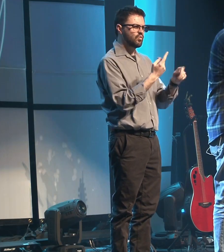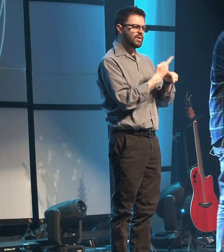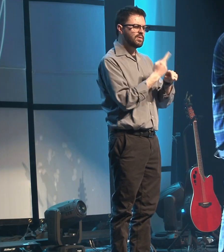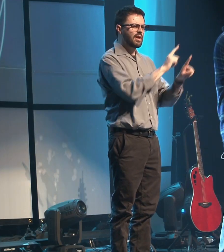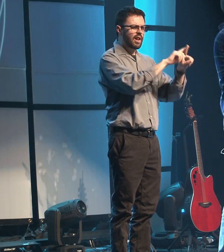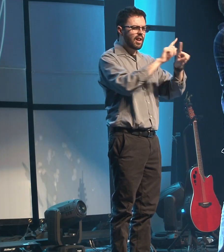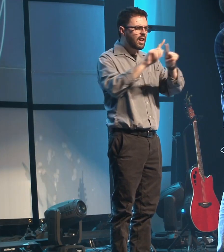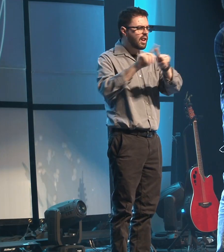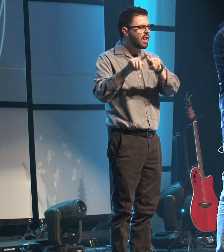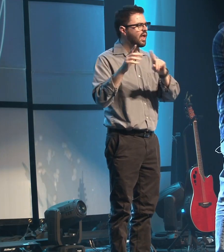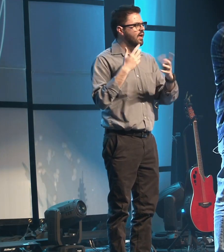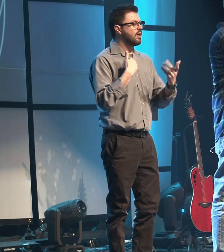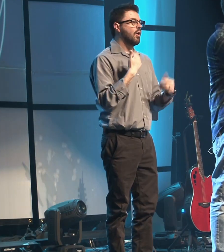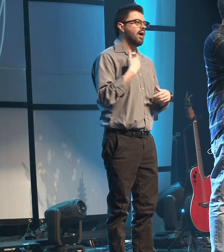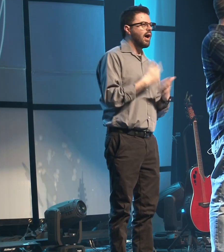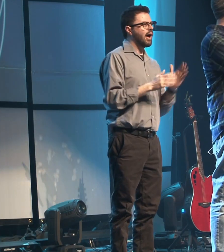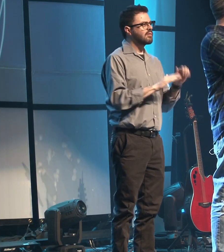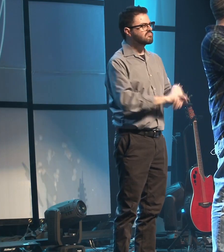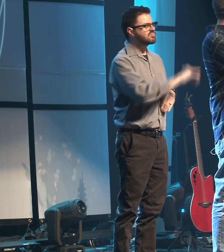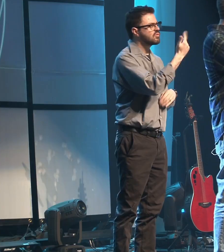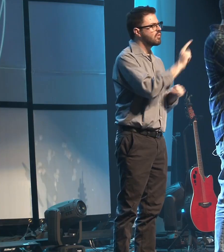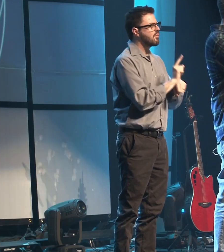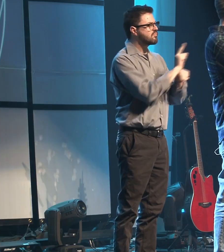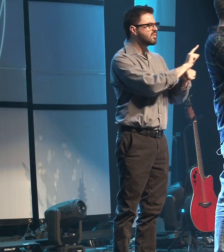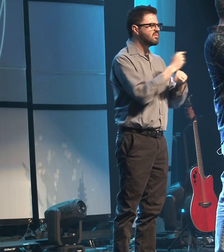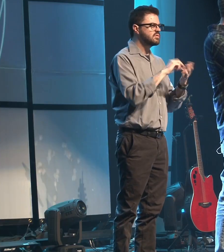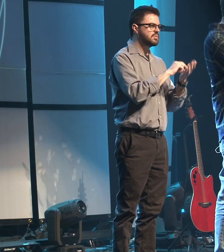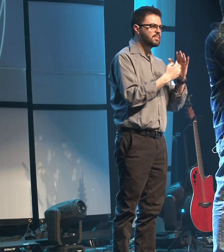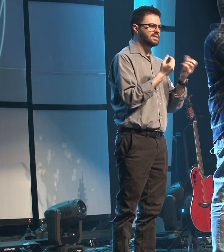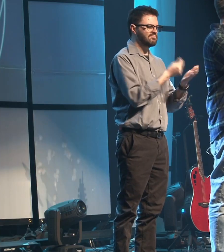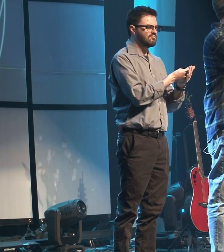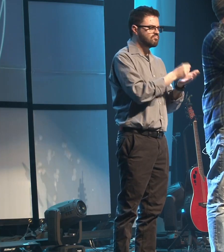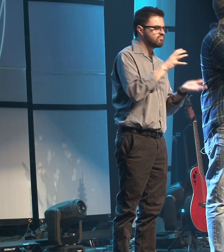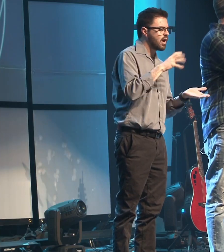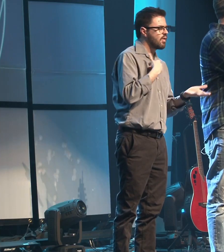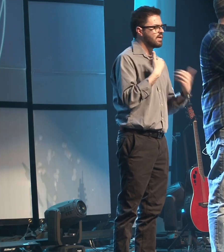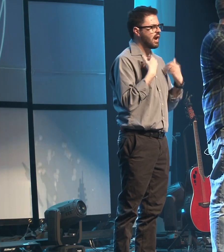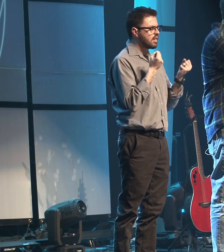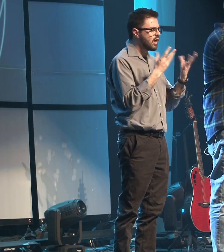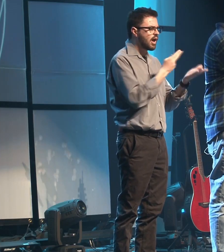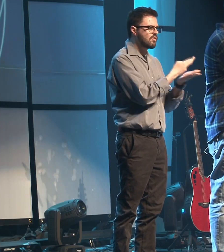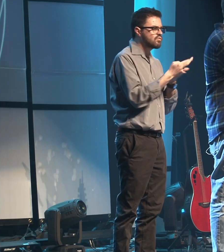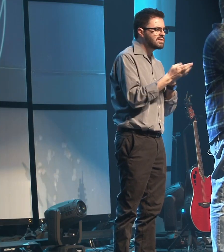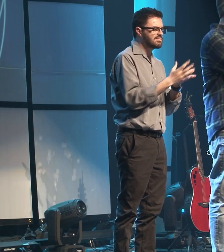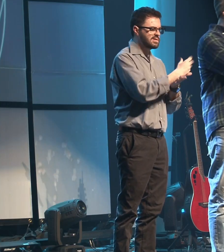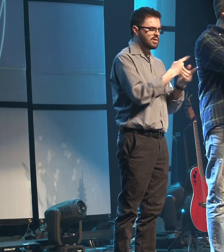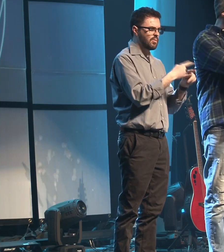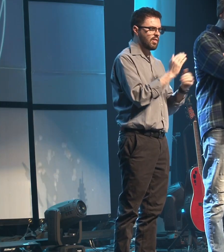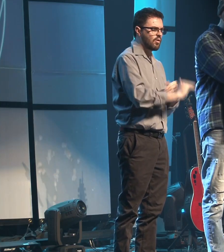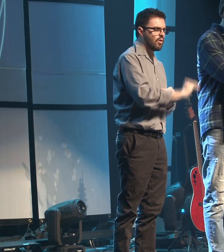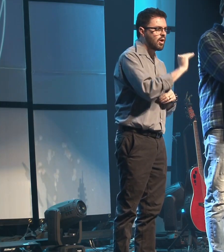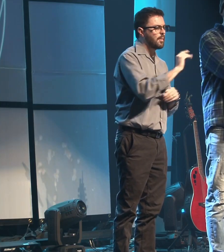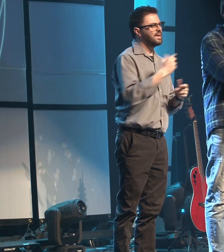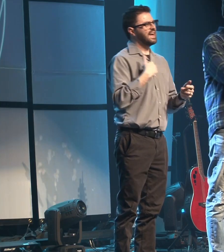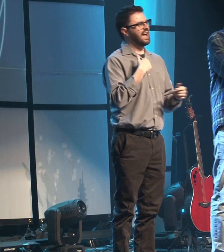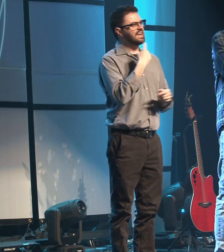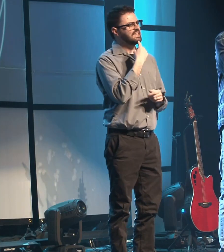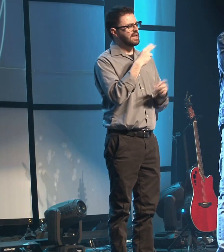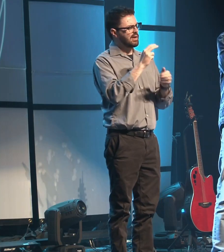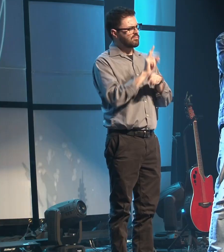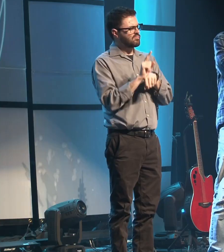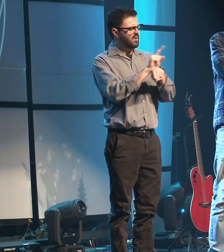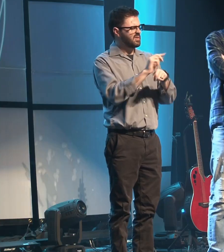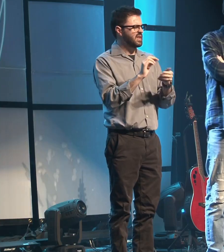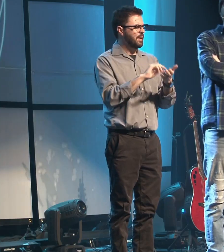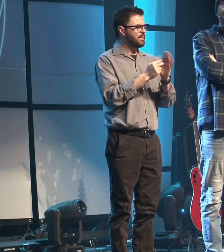up in privilege, or they grew up privileged, meaning they had a lot of resources and income. But when I use the word privilege, I mean it in a maybe a little bit